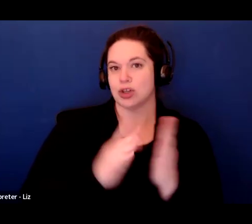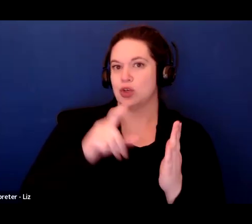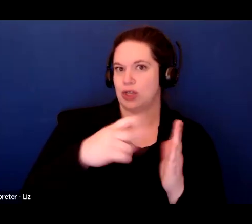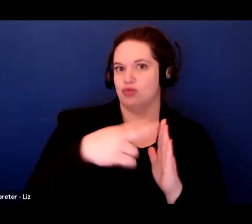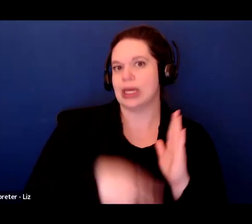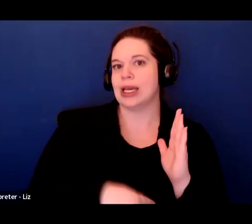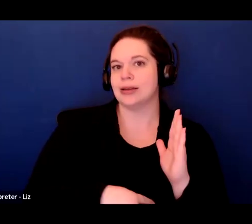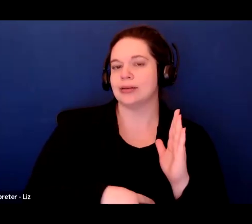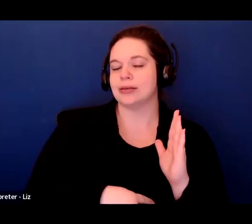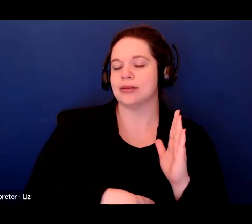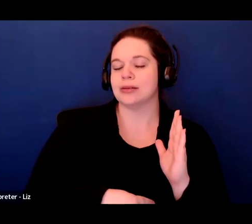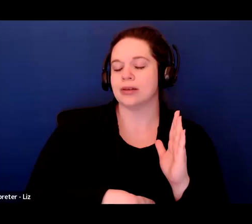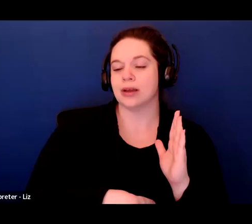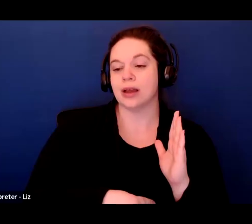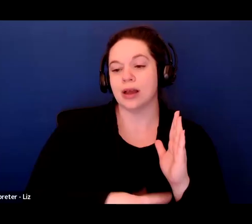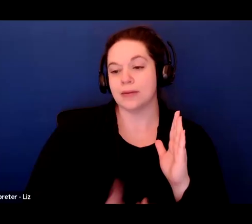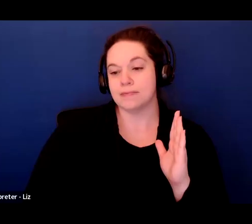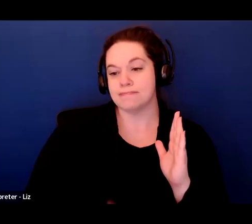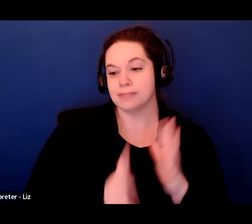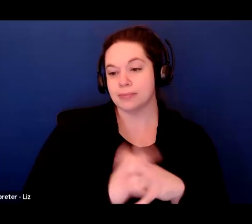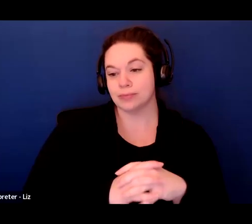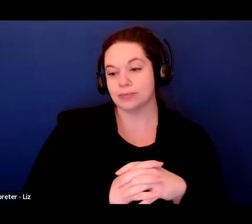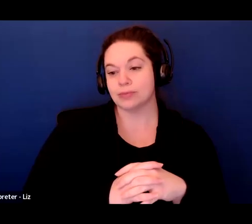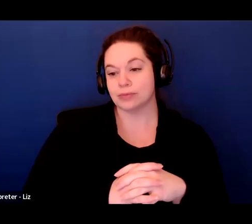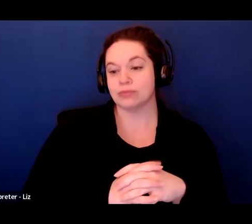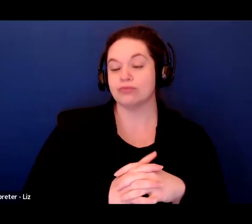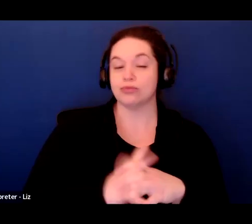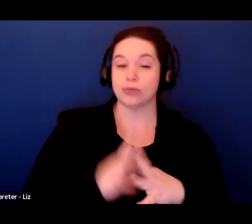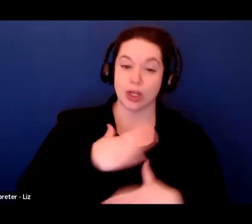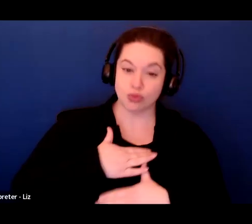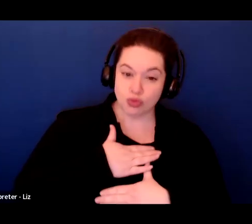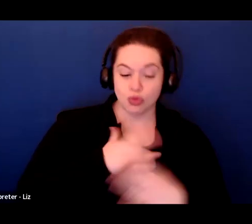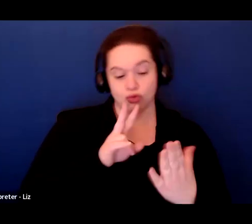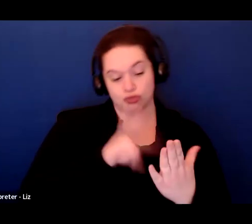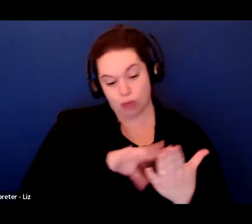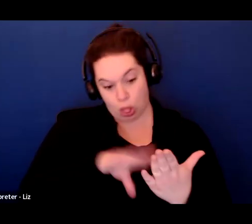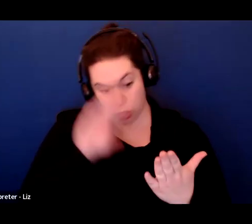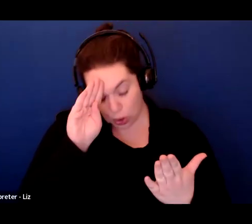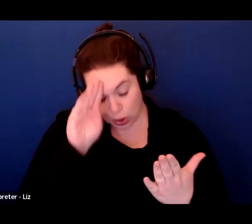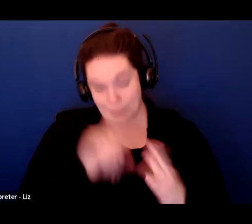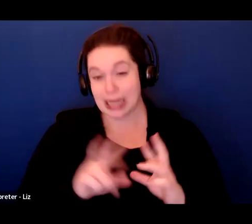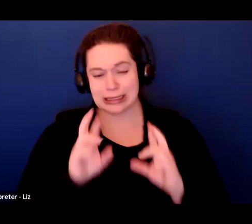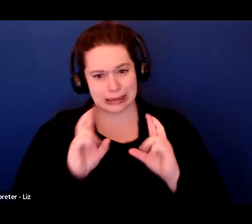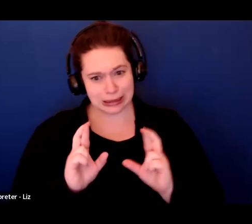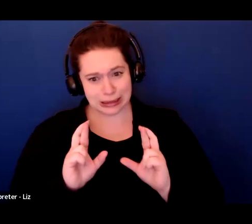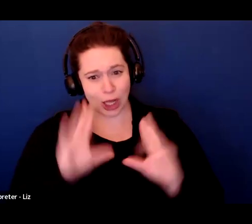read and enjoy, learn from, but hope you never need it. That's